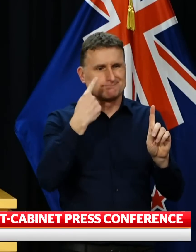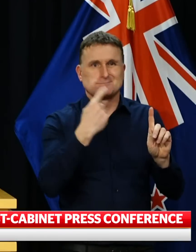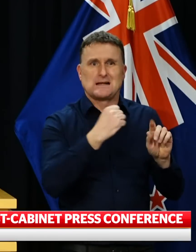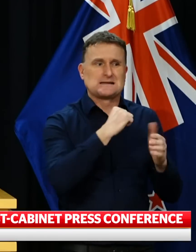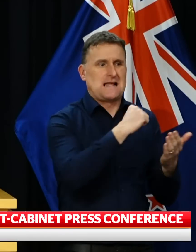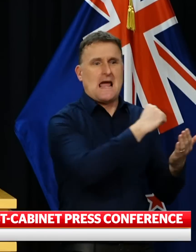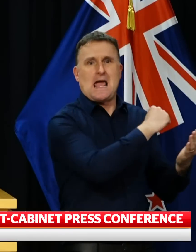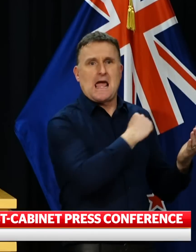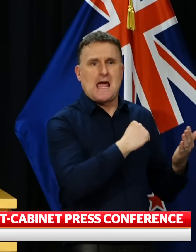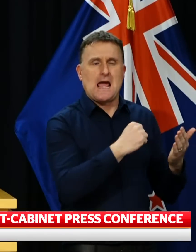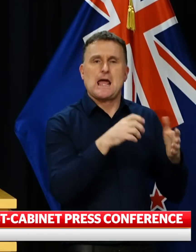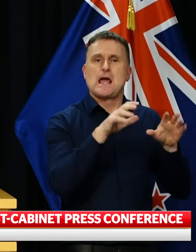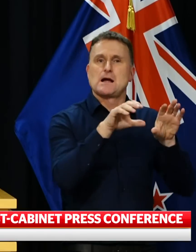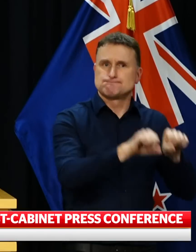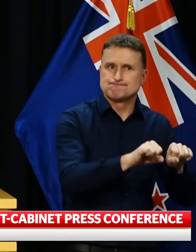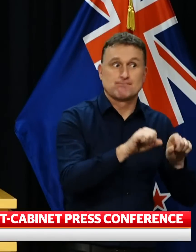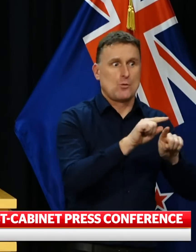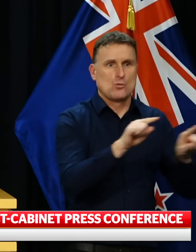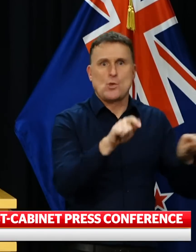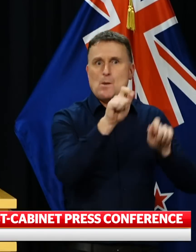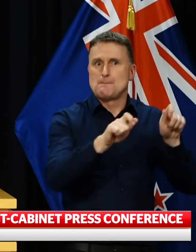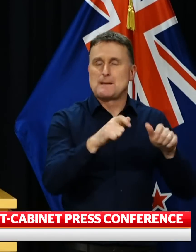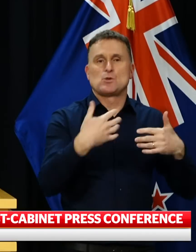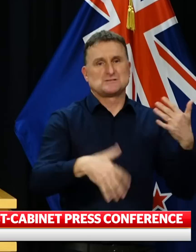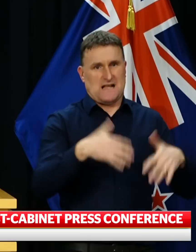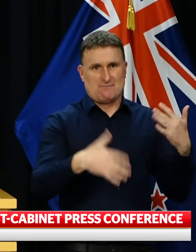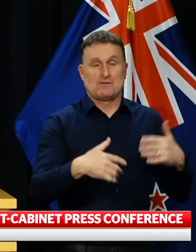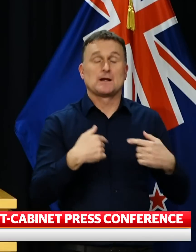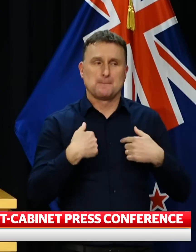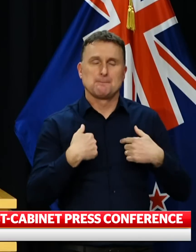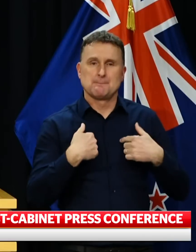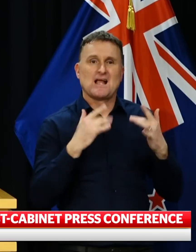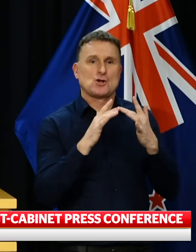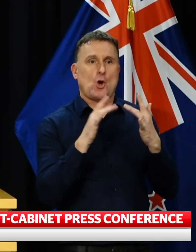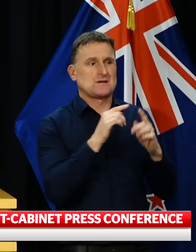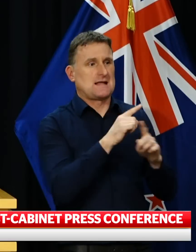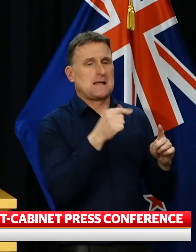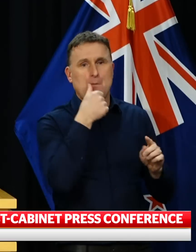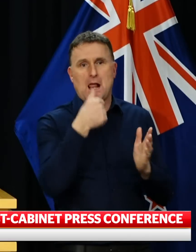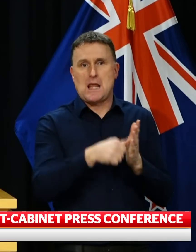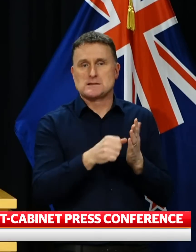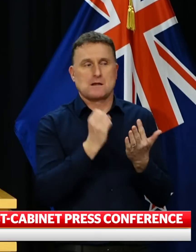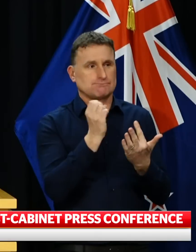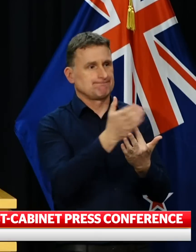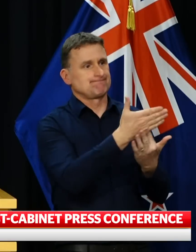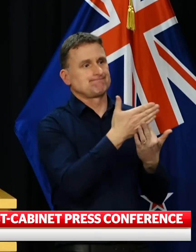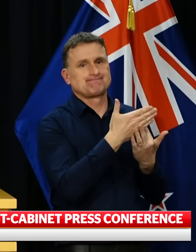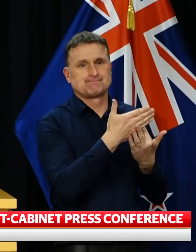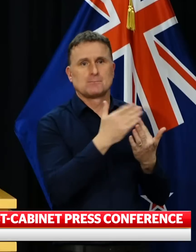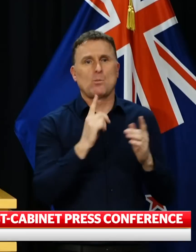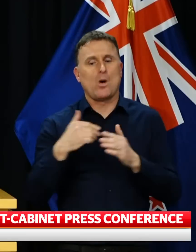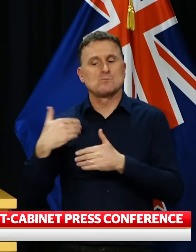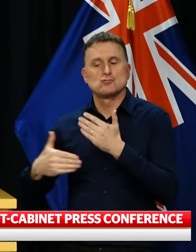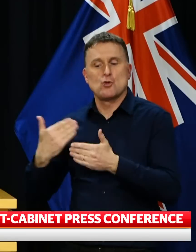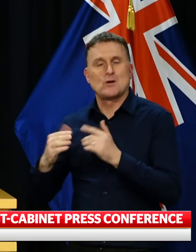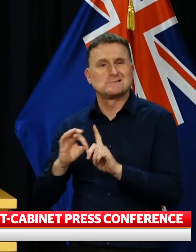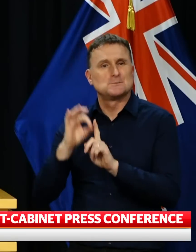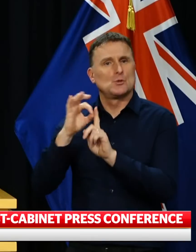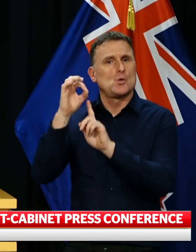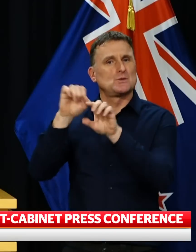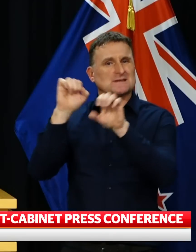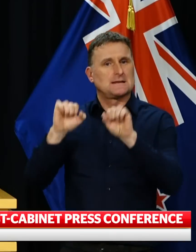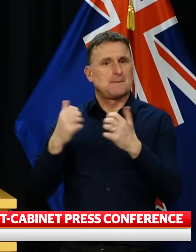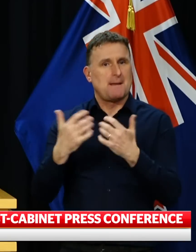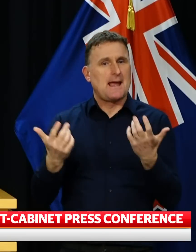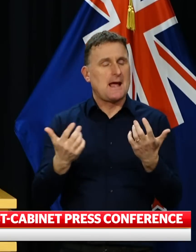3 weeks. I sent them a letter late last week just reporting back on progress that I've made so far. I want to give them a chance to consider that before I go into the